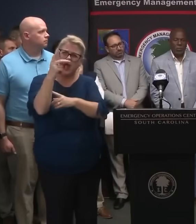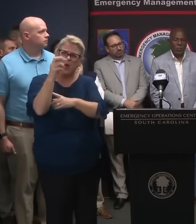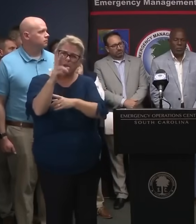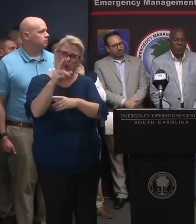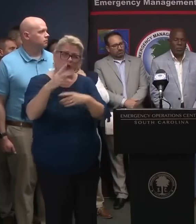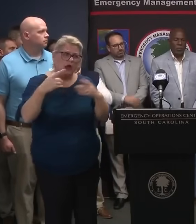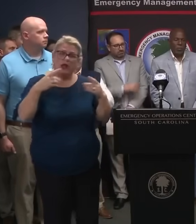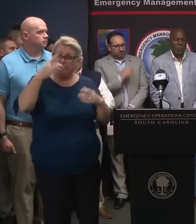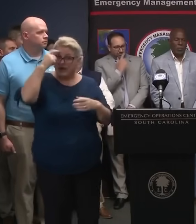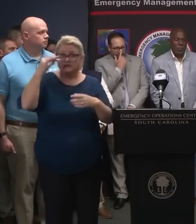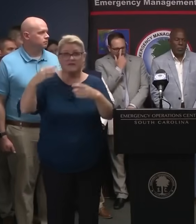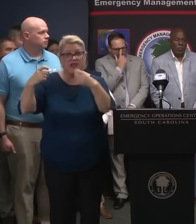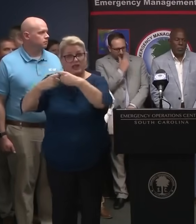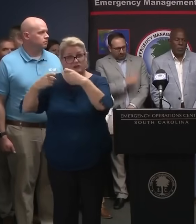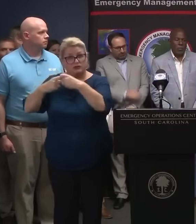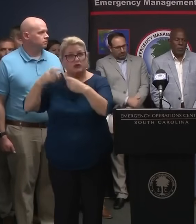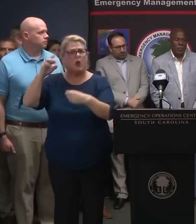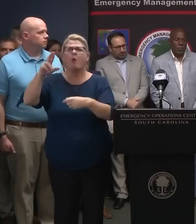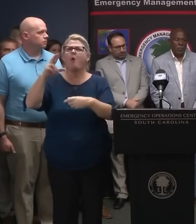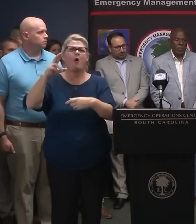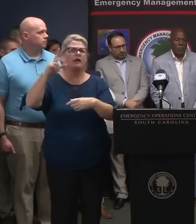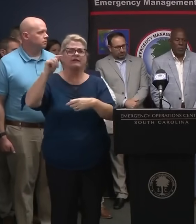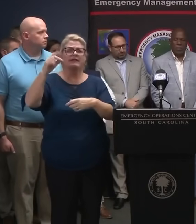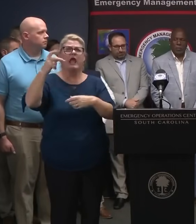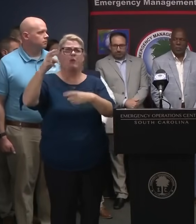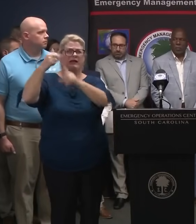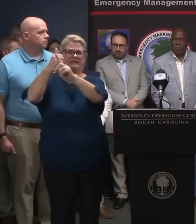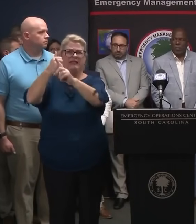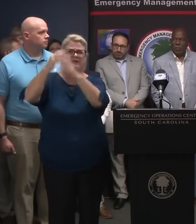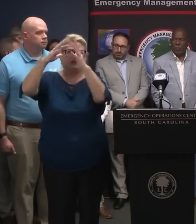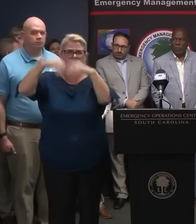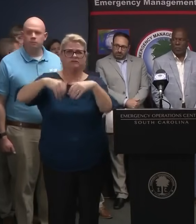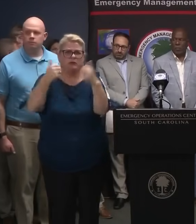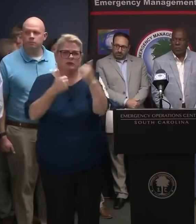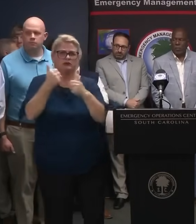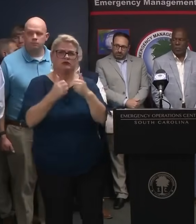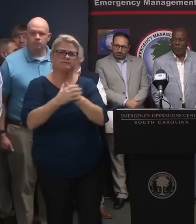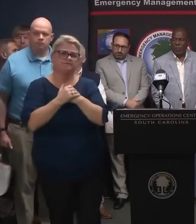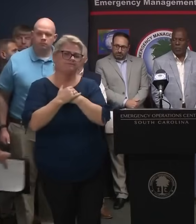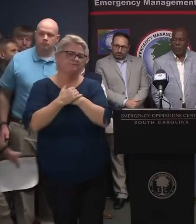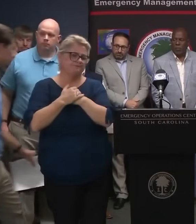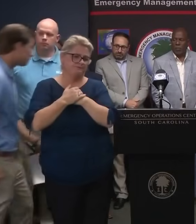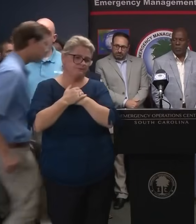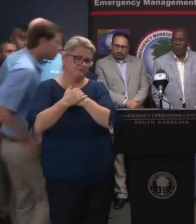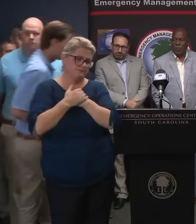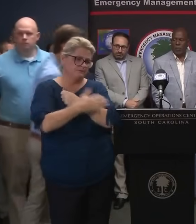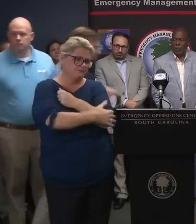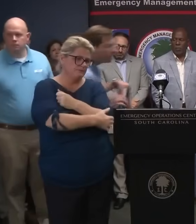just power related or if some of these towers need to be rebuilt? Any telecom information here?